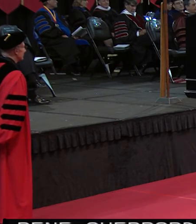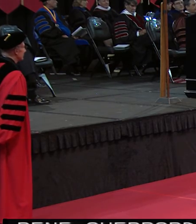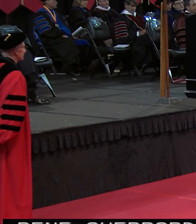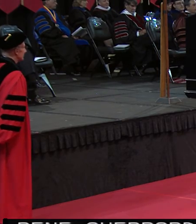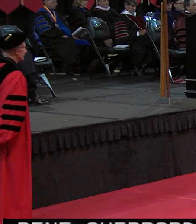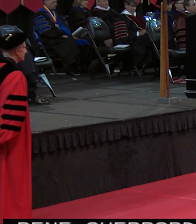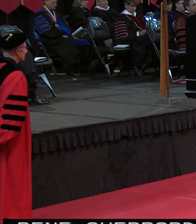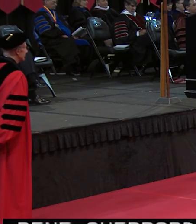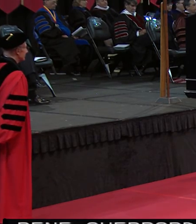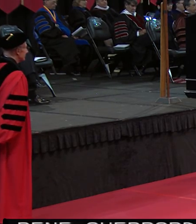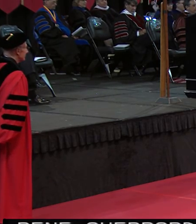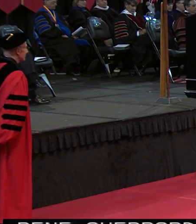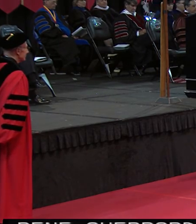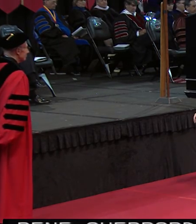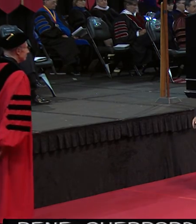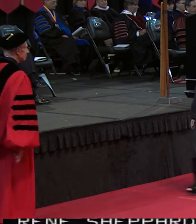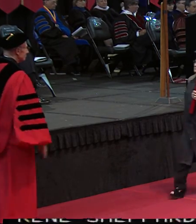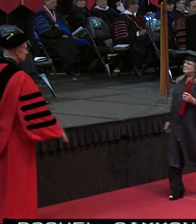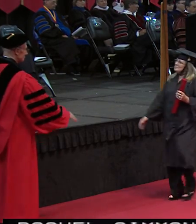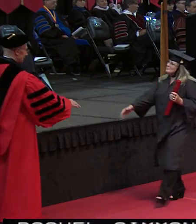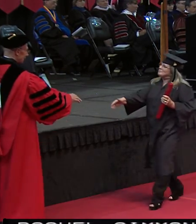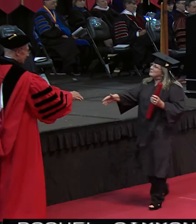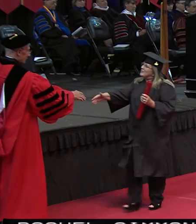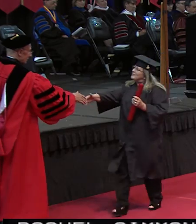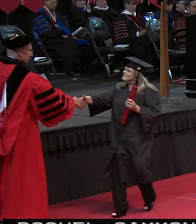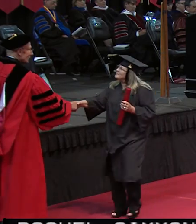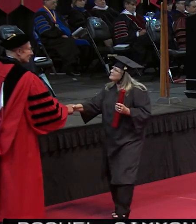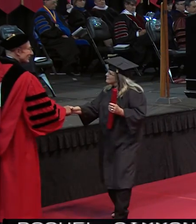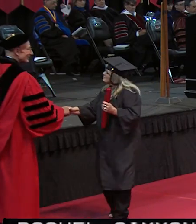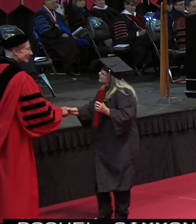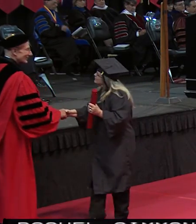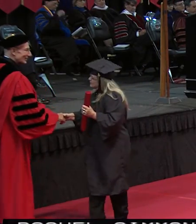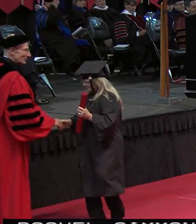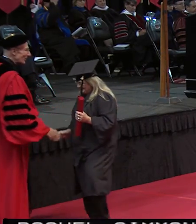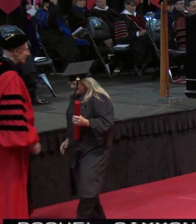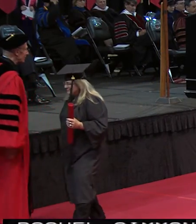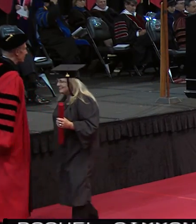Thomas Errol Sunsell II.